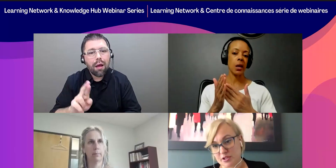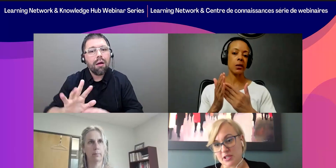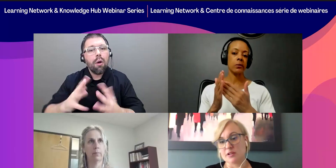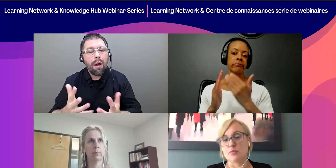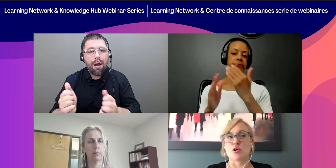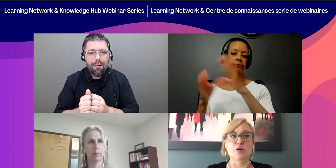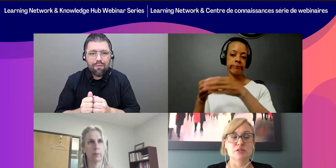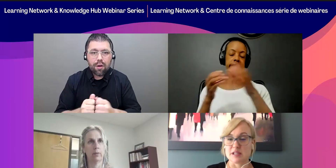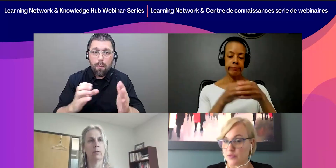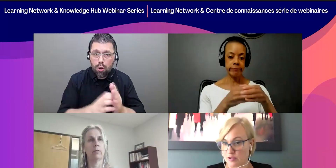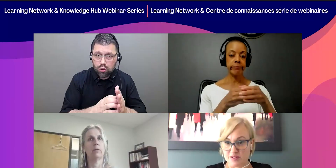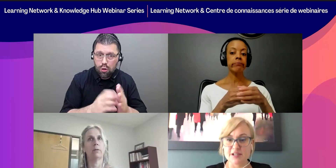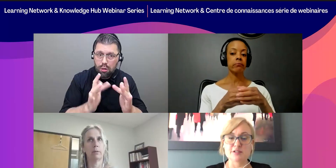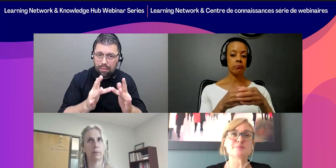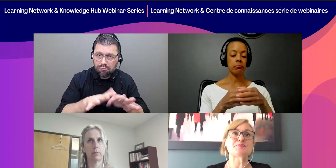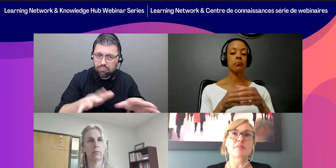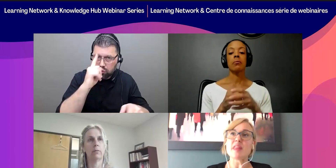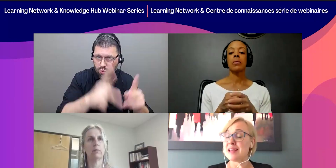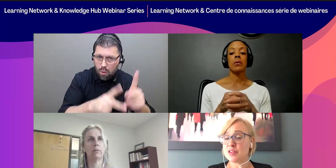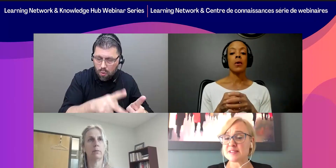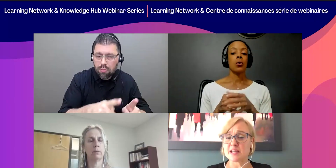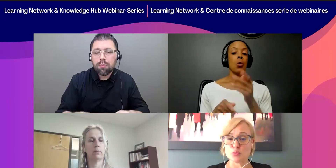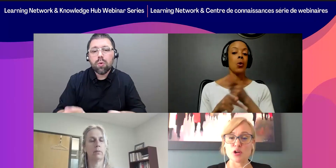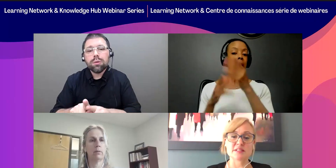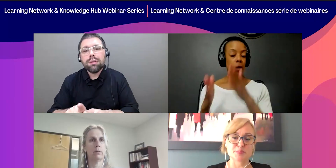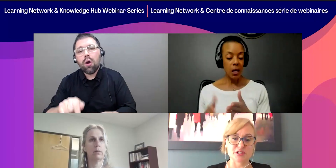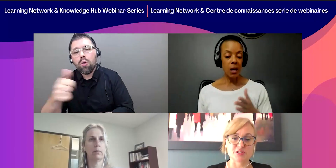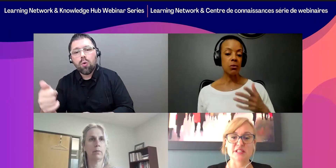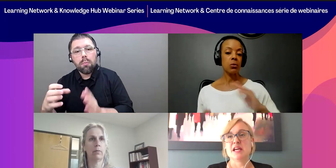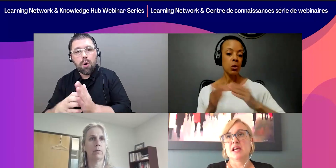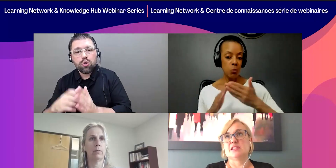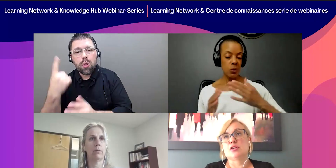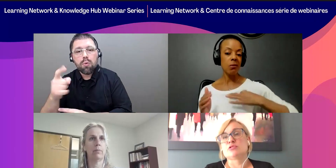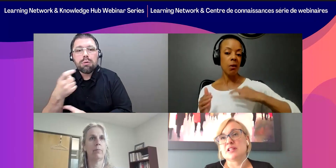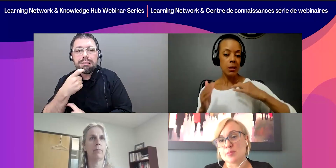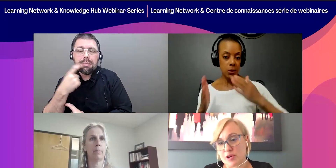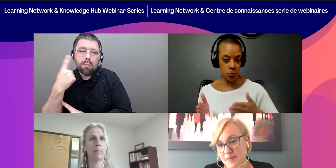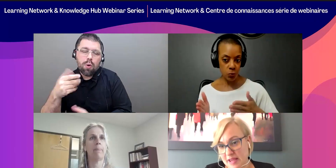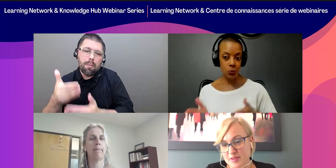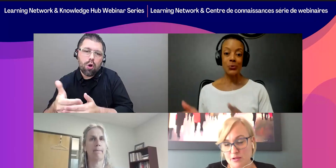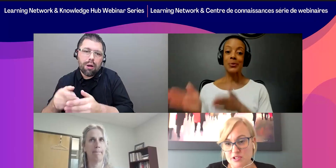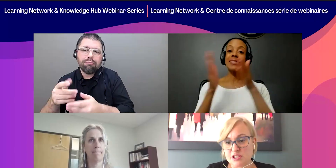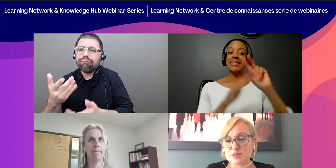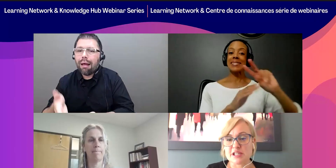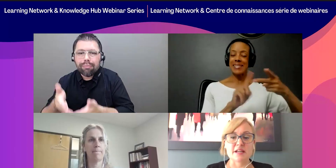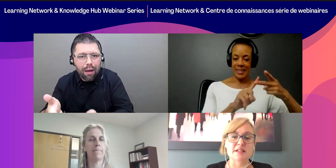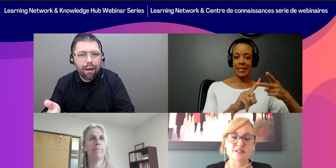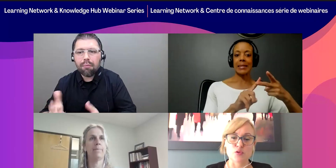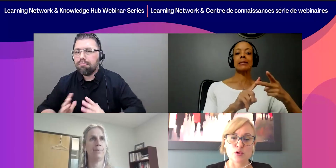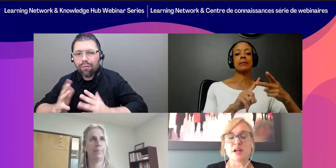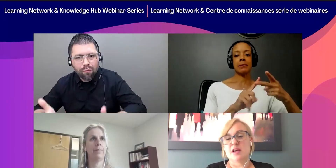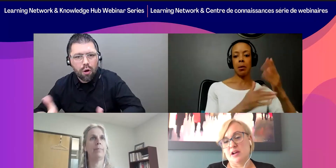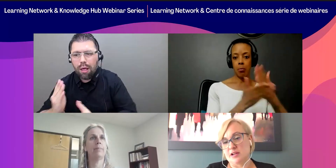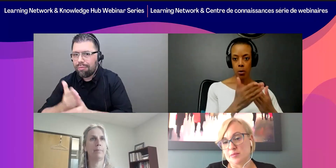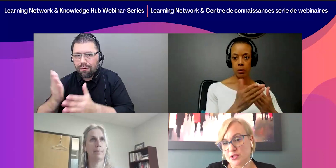and community workers and volunteers. And the second one, especially, it goes a little more in depth on the subject and